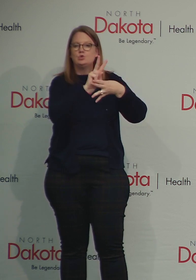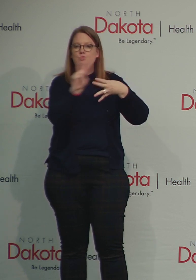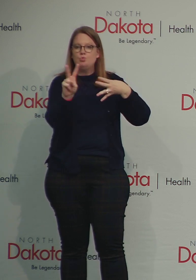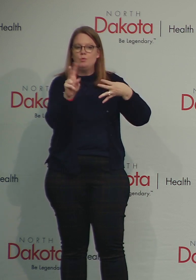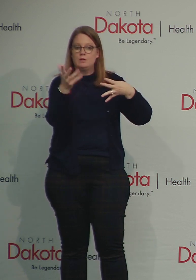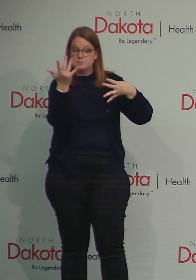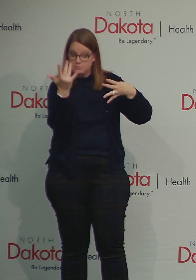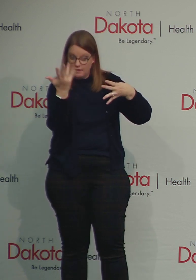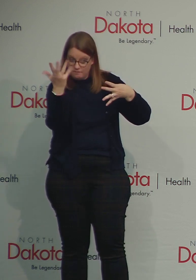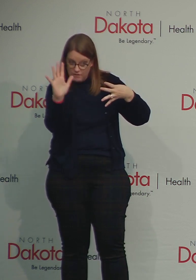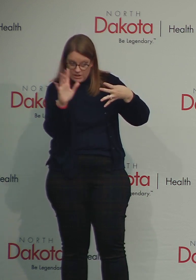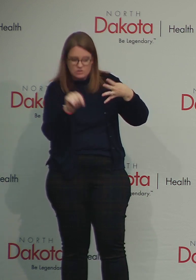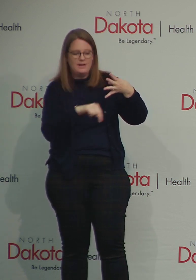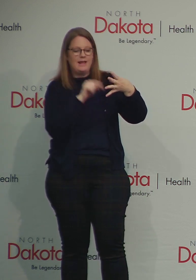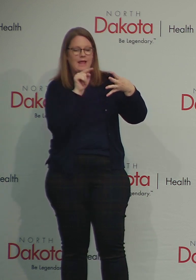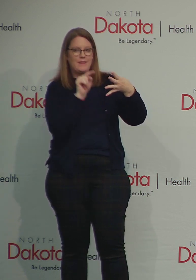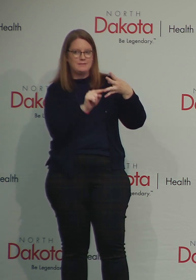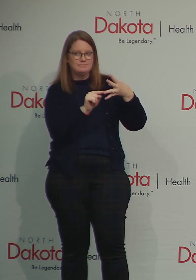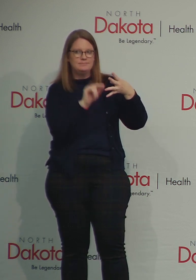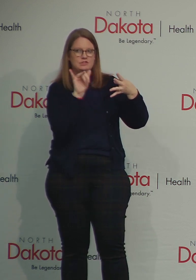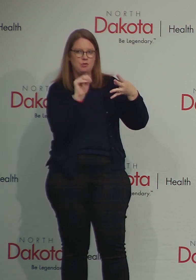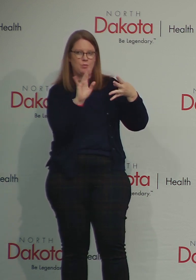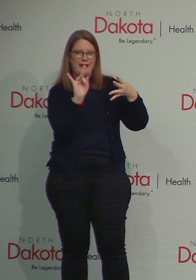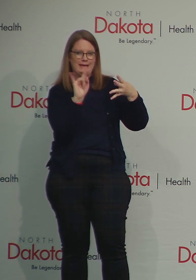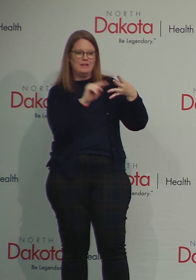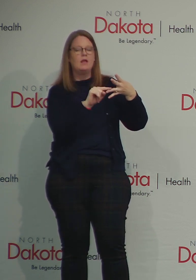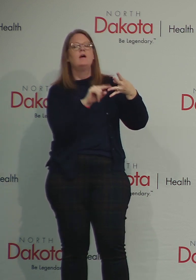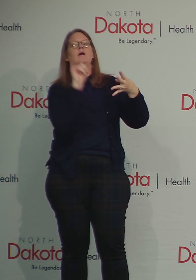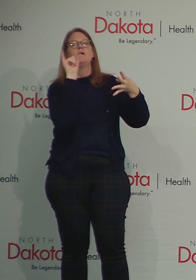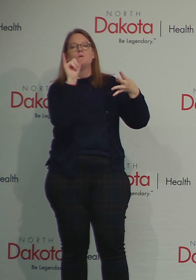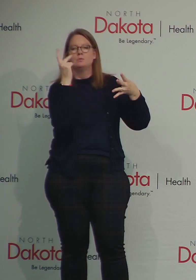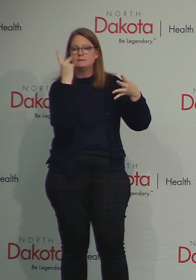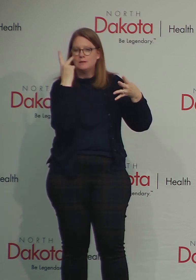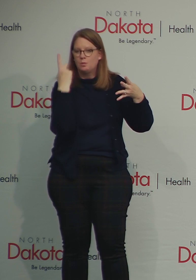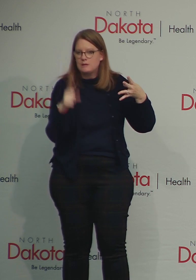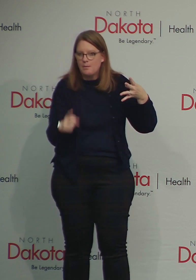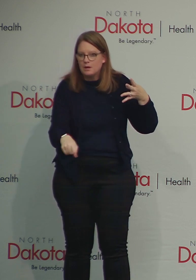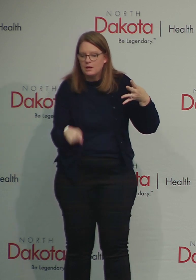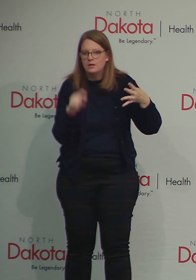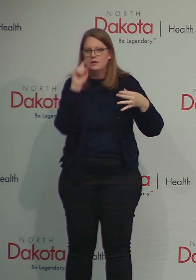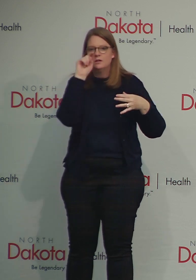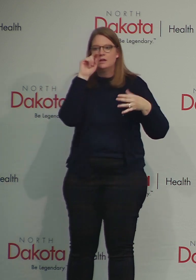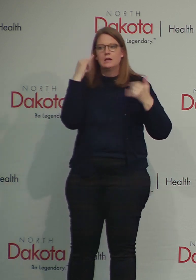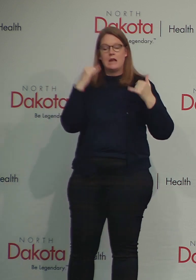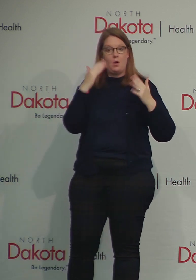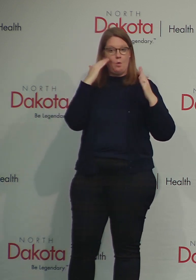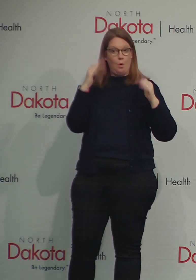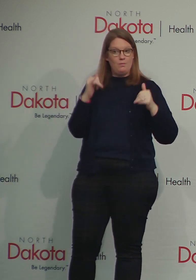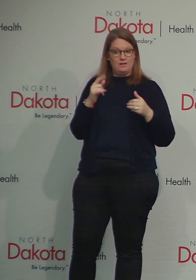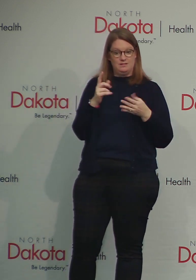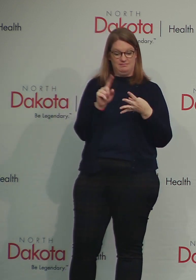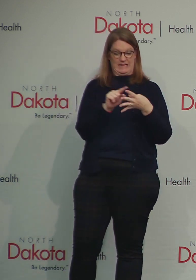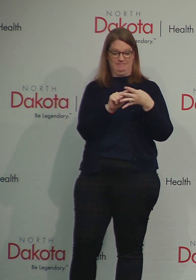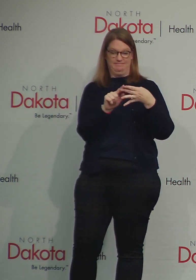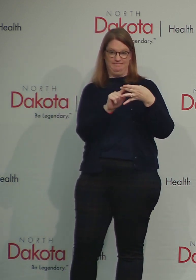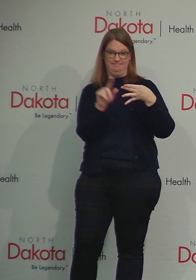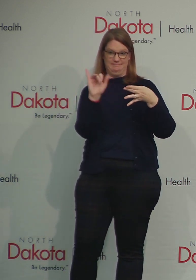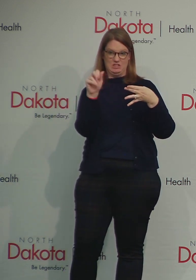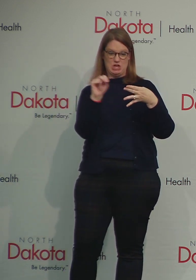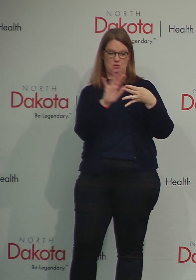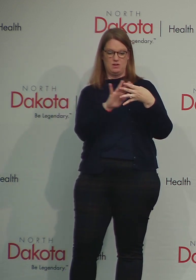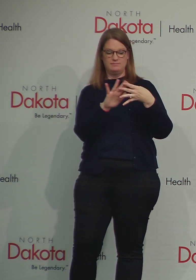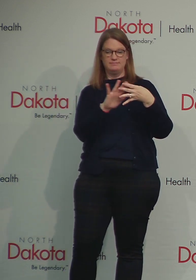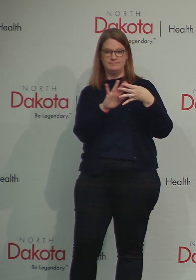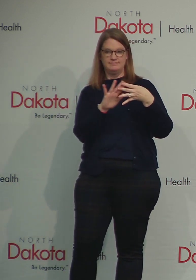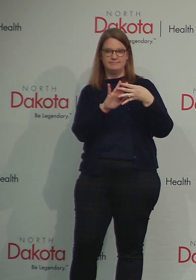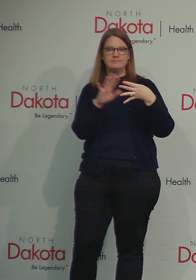clear picture of our trend line. And again, hopefully when we're in the first weeks of January, we'll be looking